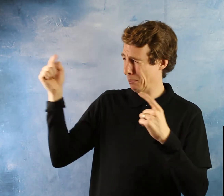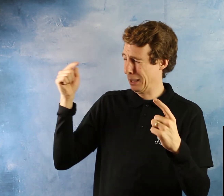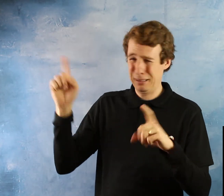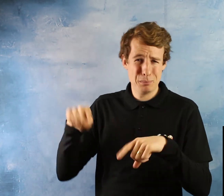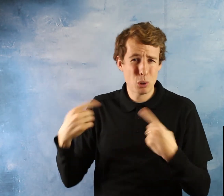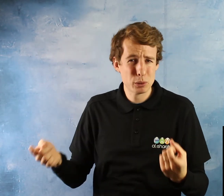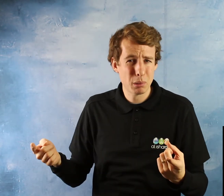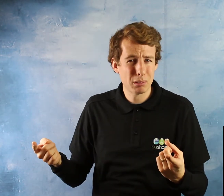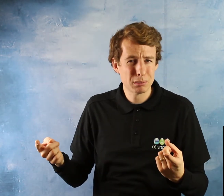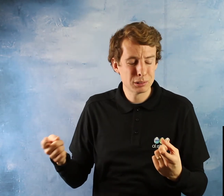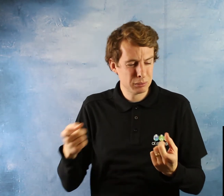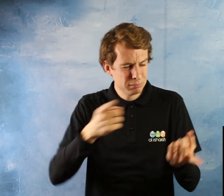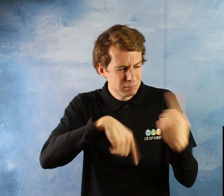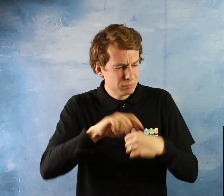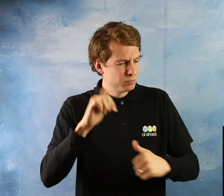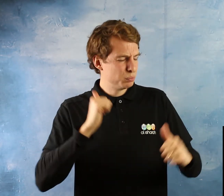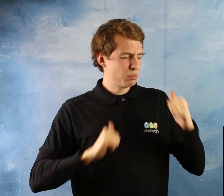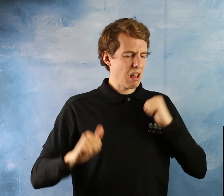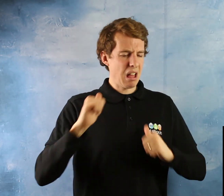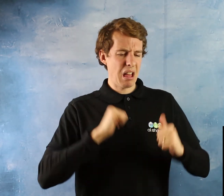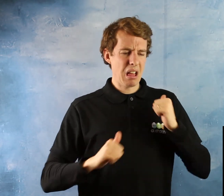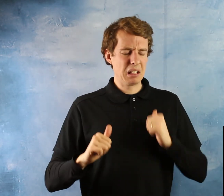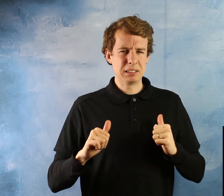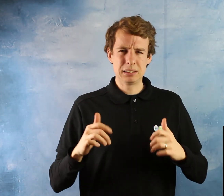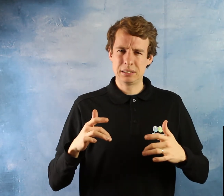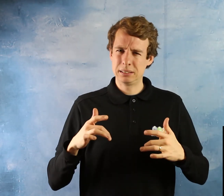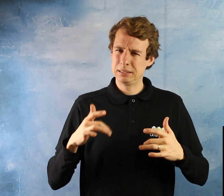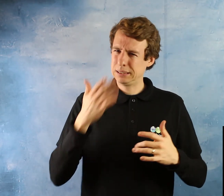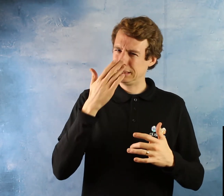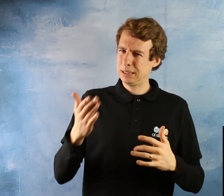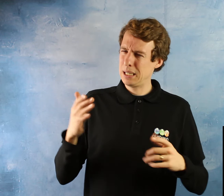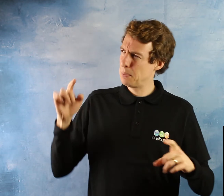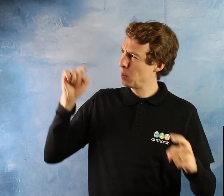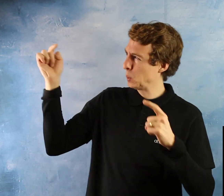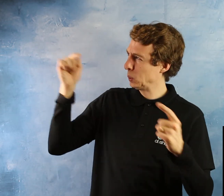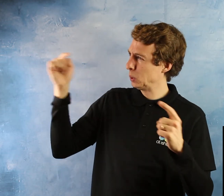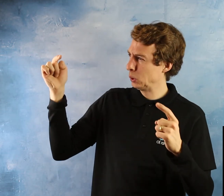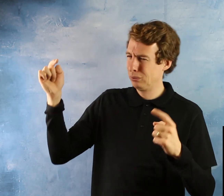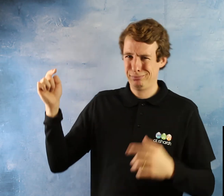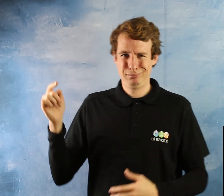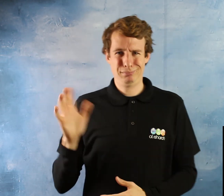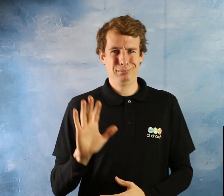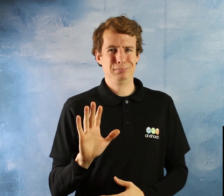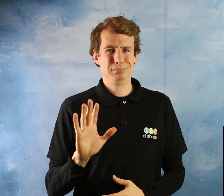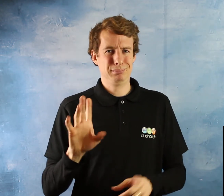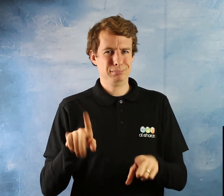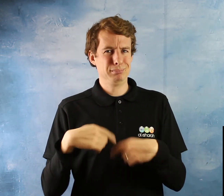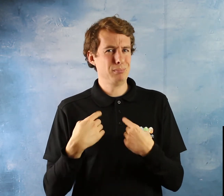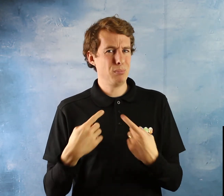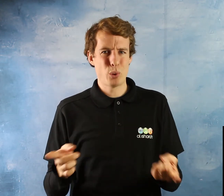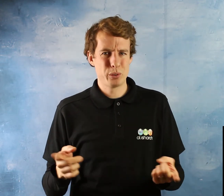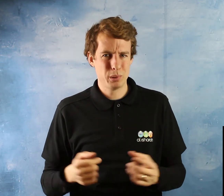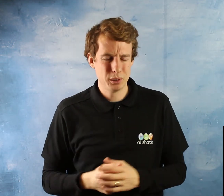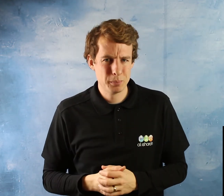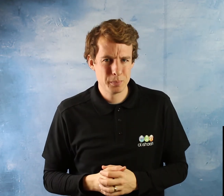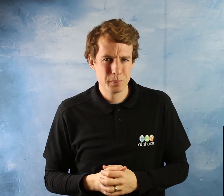May Allah subhanahu wa ta'ala guide us. Give us tawfiq. That we are saved from the pride,